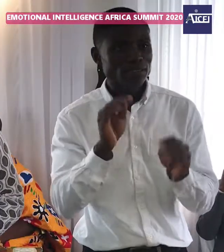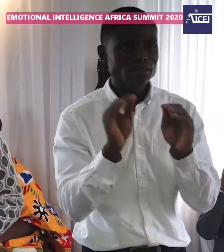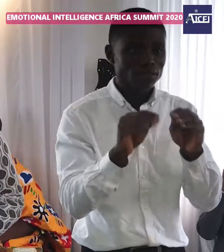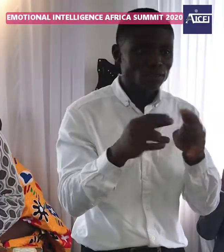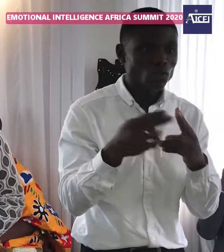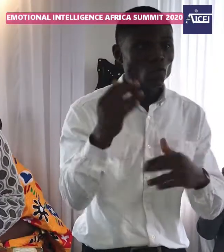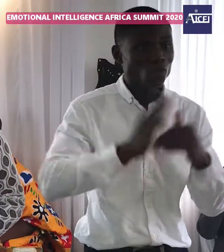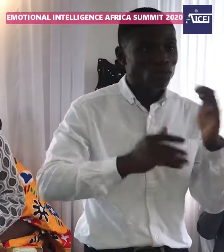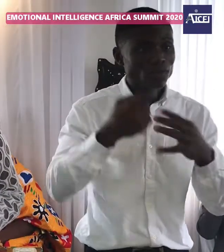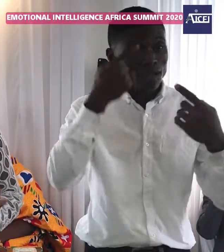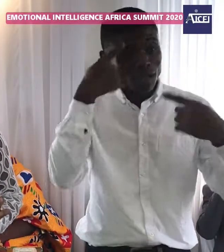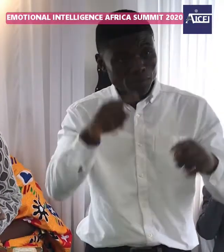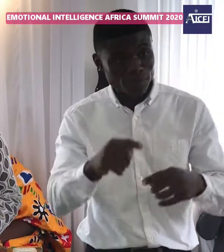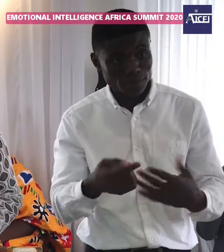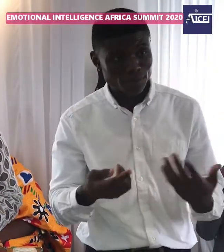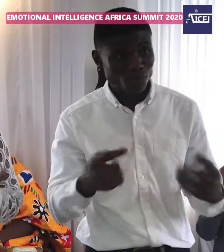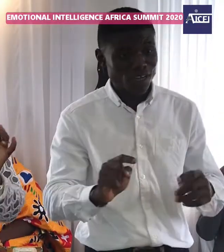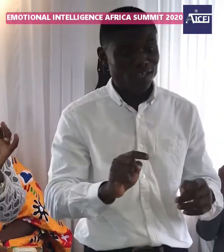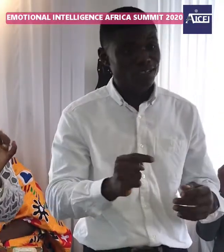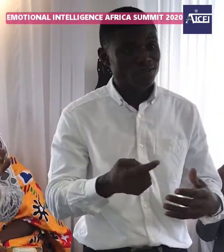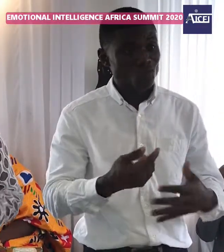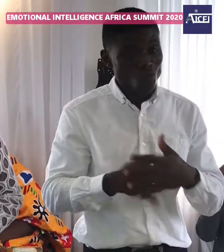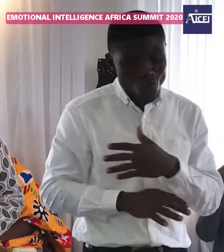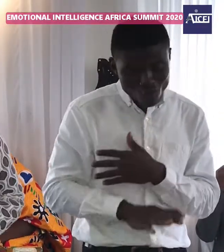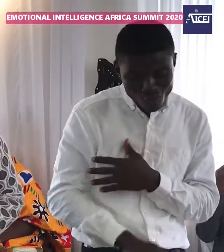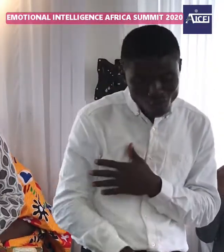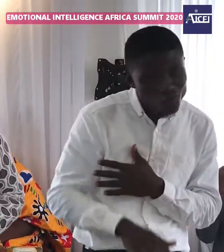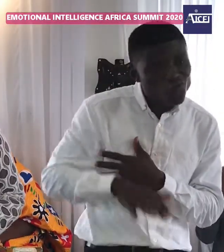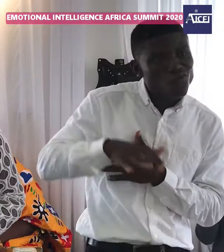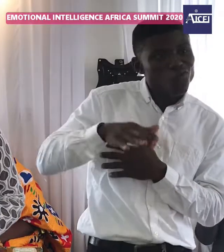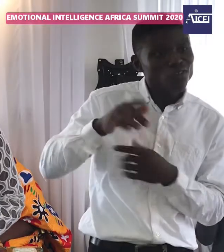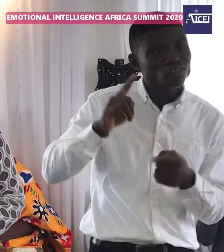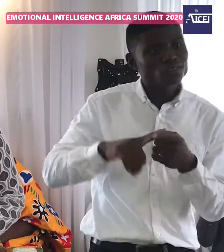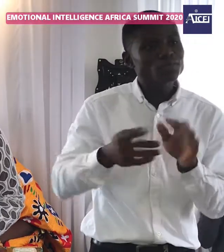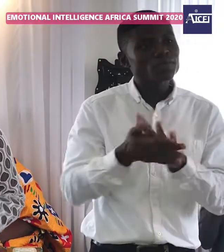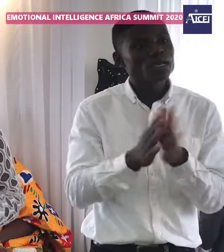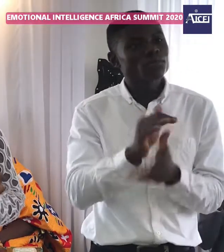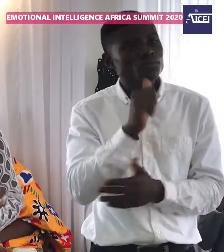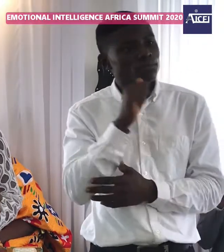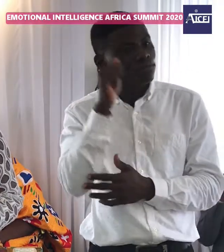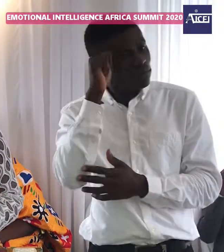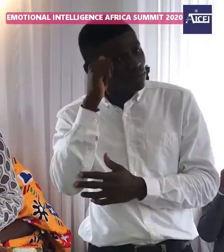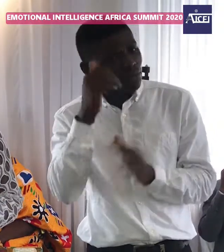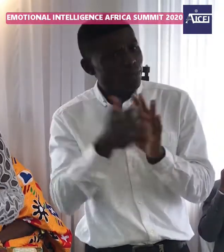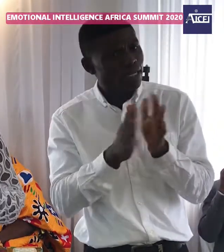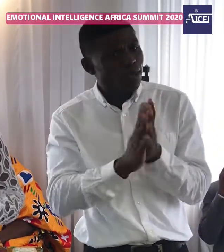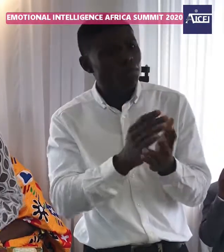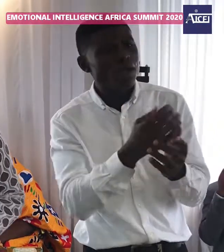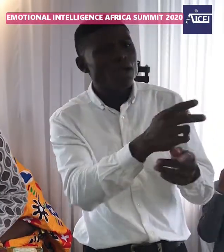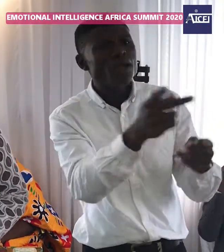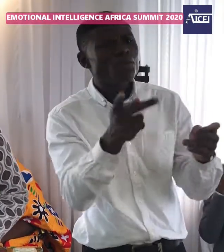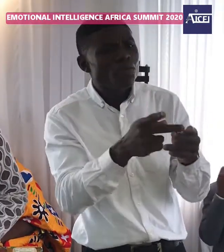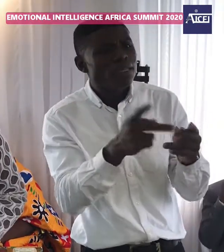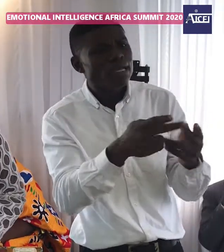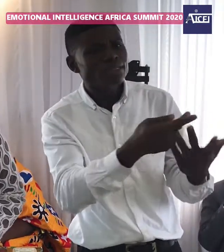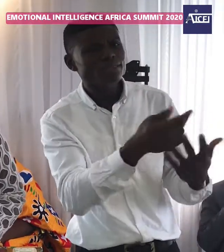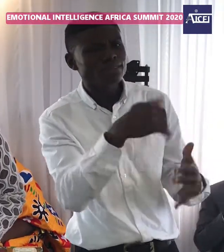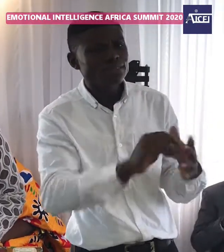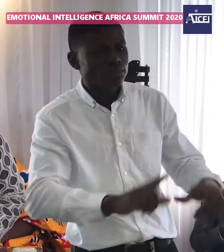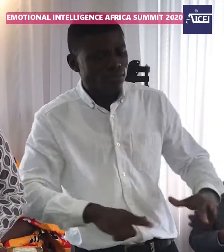Whatever happens during this time until adolescent period becomes a cornerstone in a child's